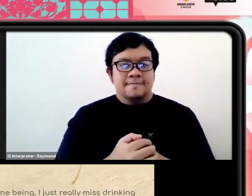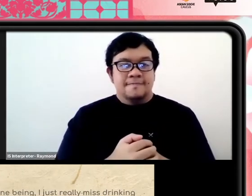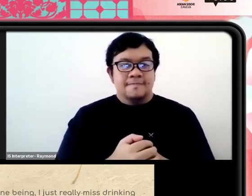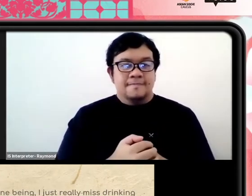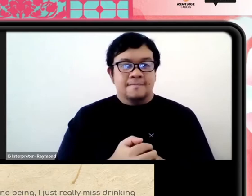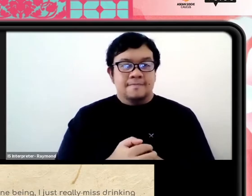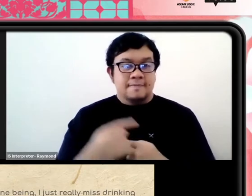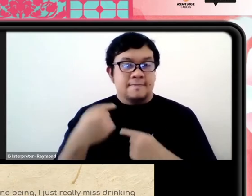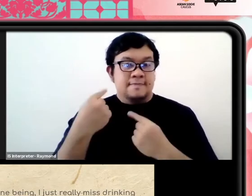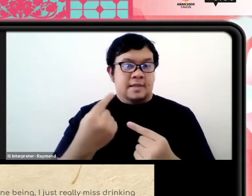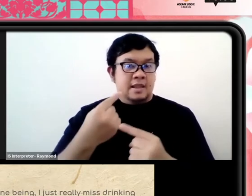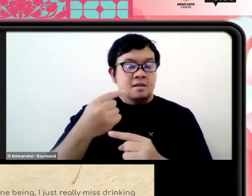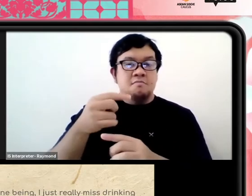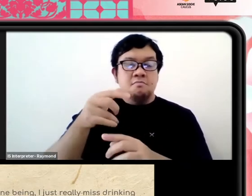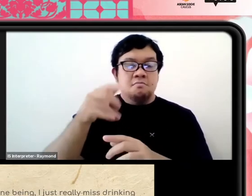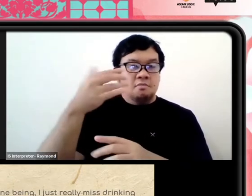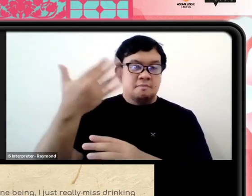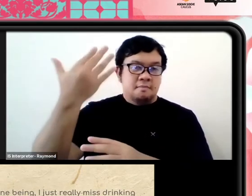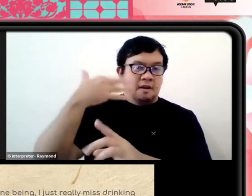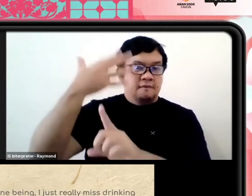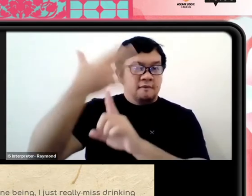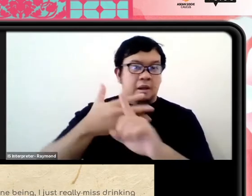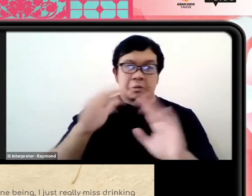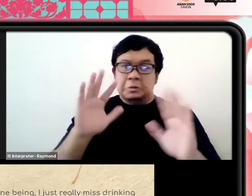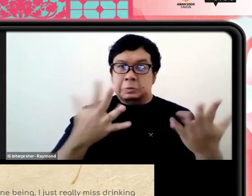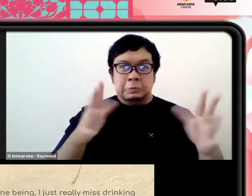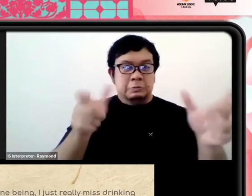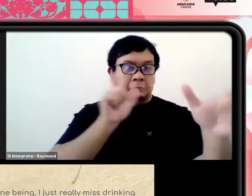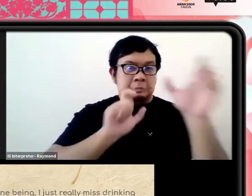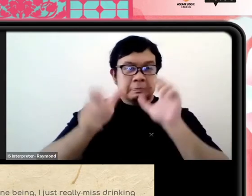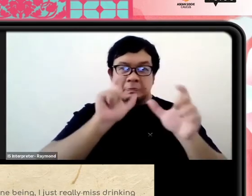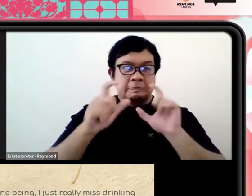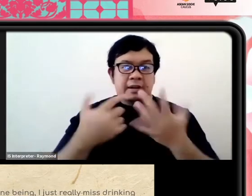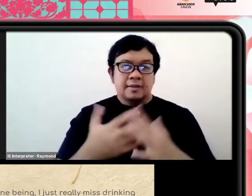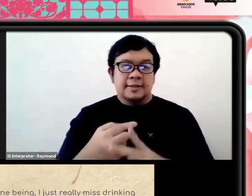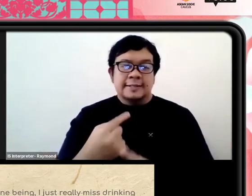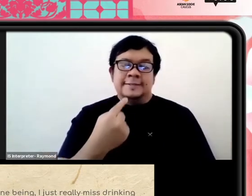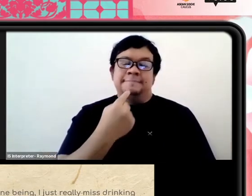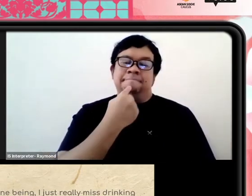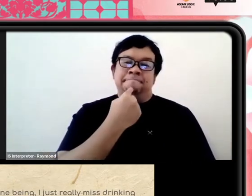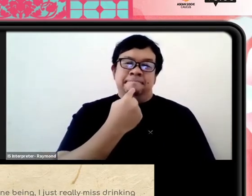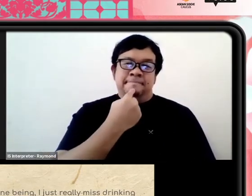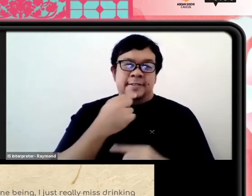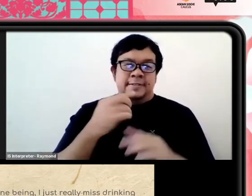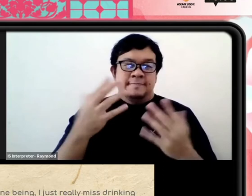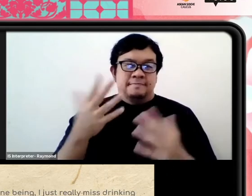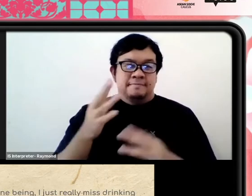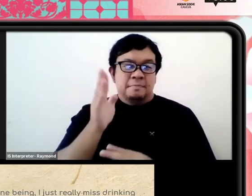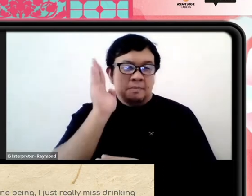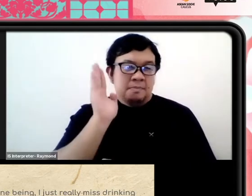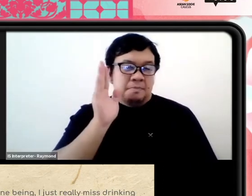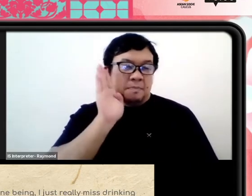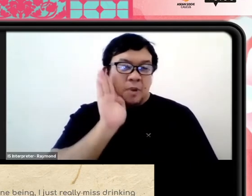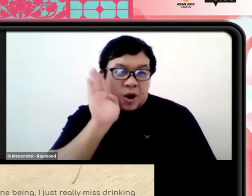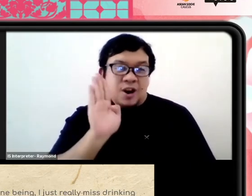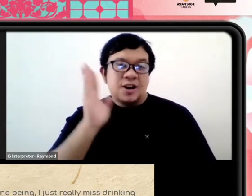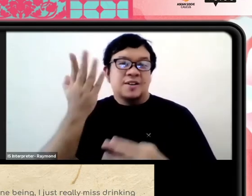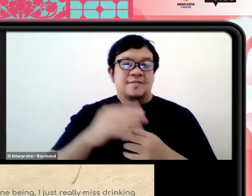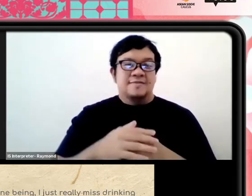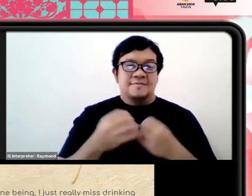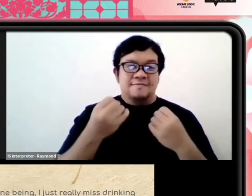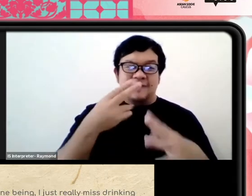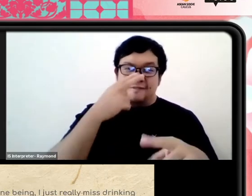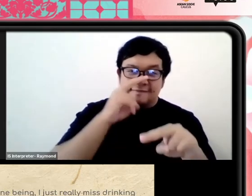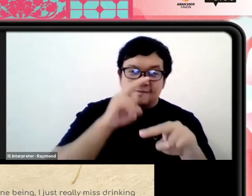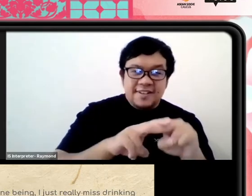The punchline being, I just really miss drinking too many beers and talking shit with dumb cishet male comedians sometimes. The setup being, months